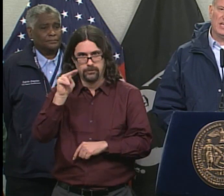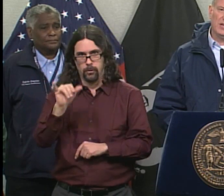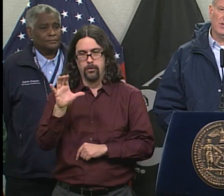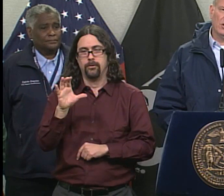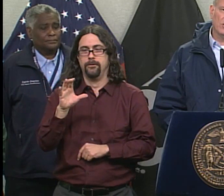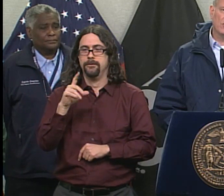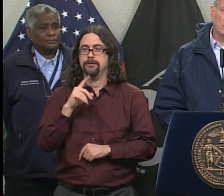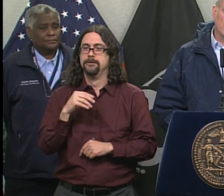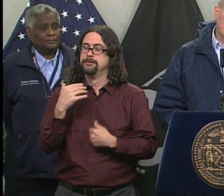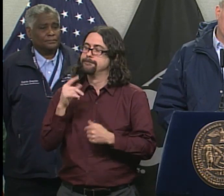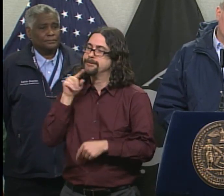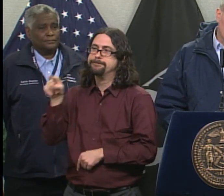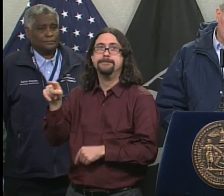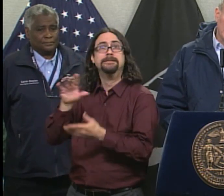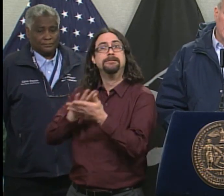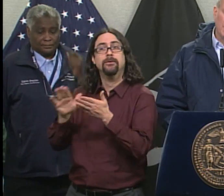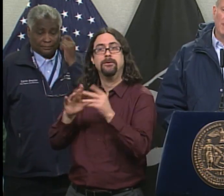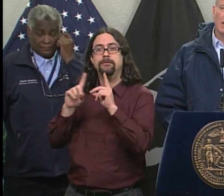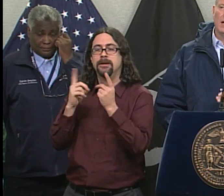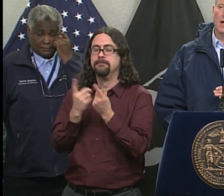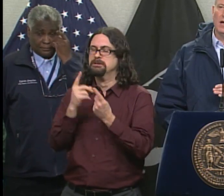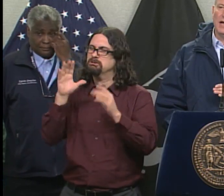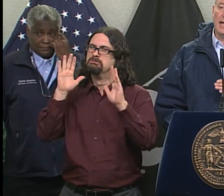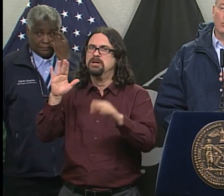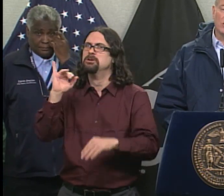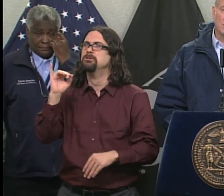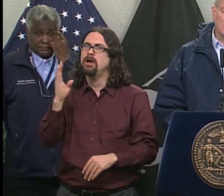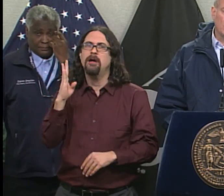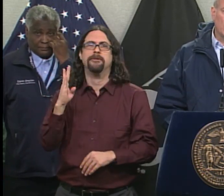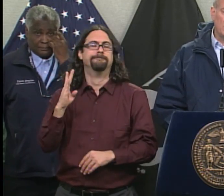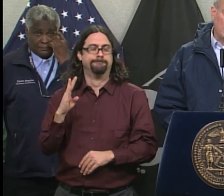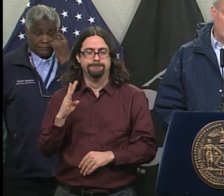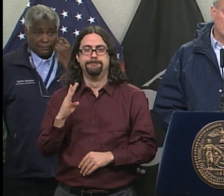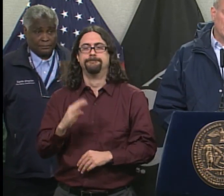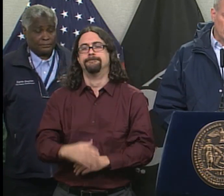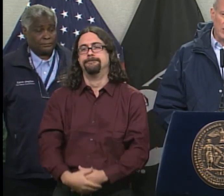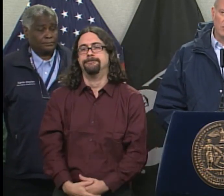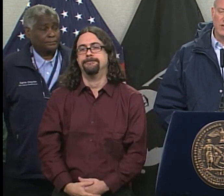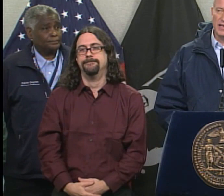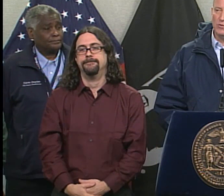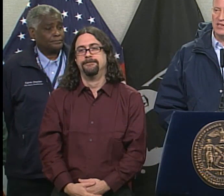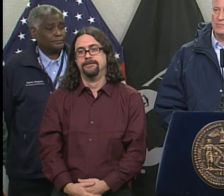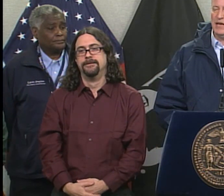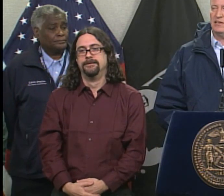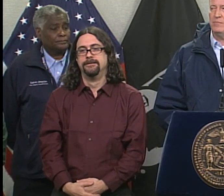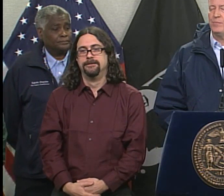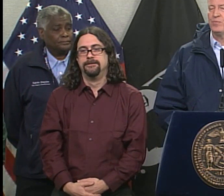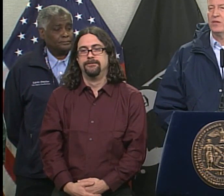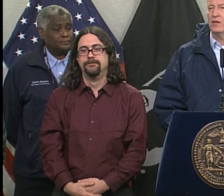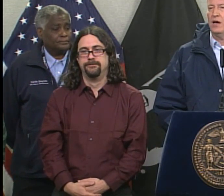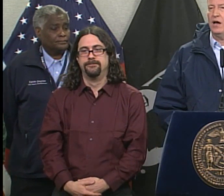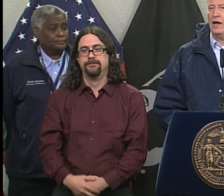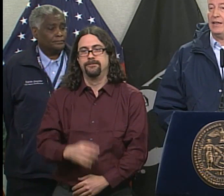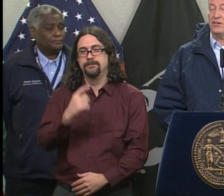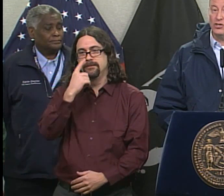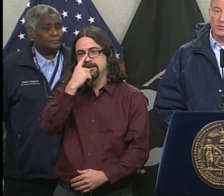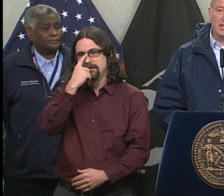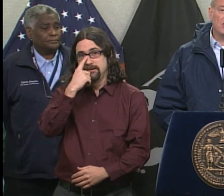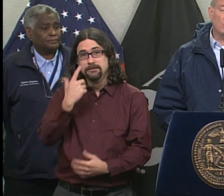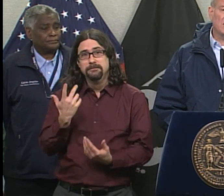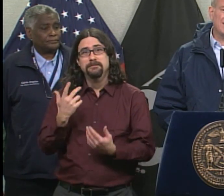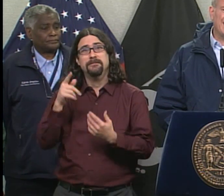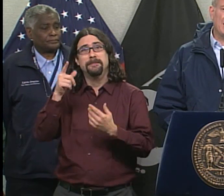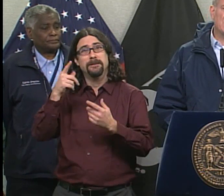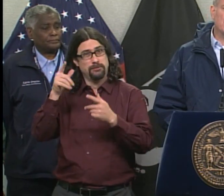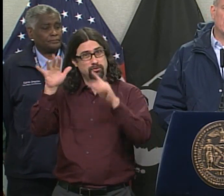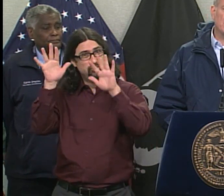job, even though the storm came early and was in some ways obviously greater than anyone expected. And the accumulation